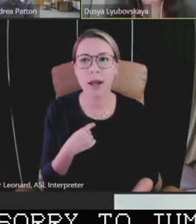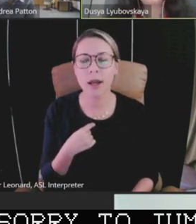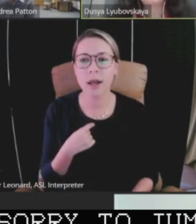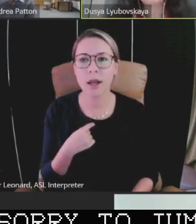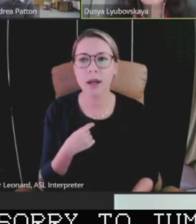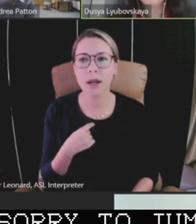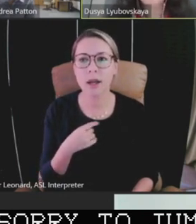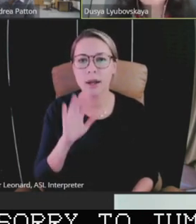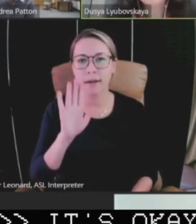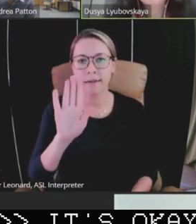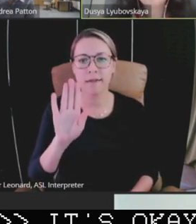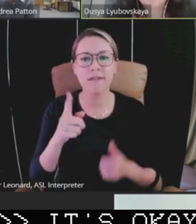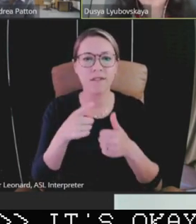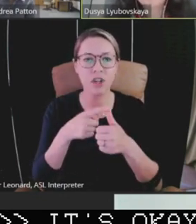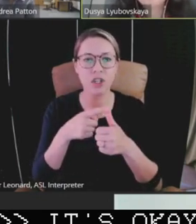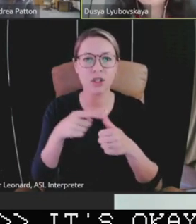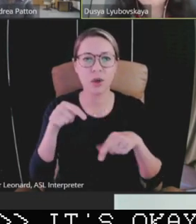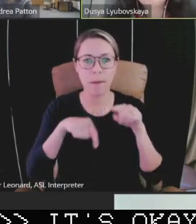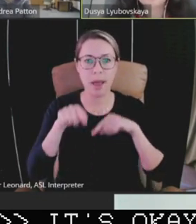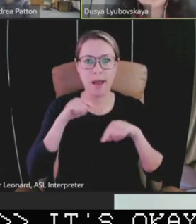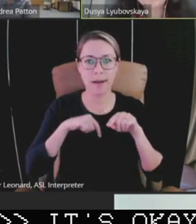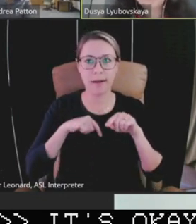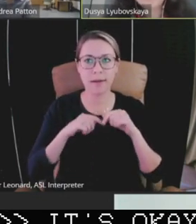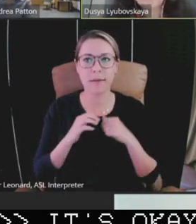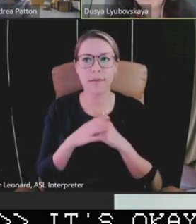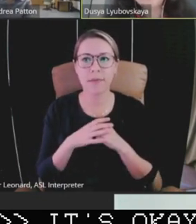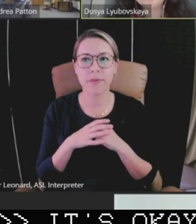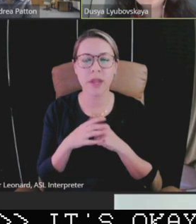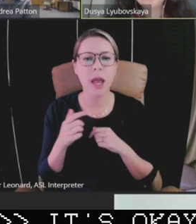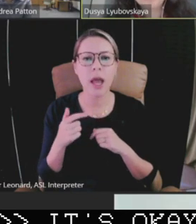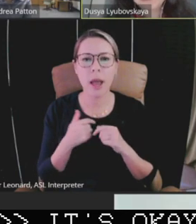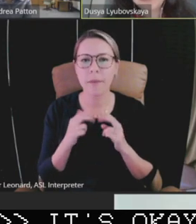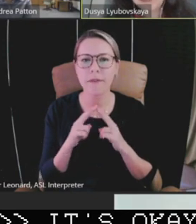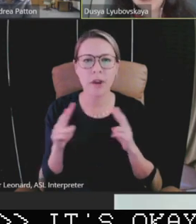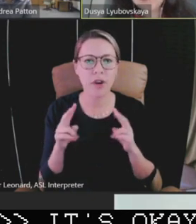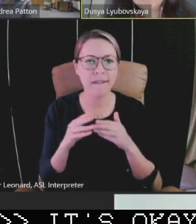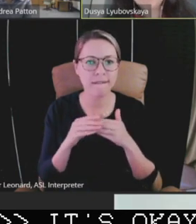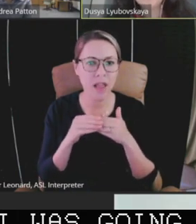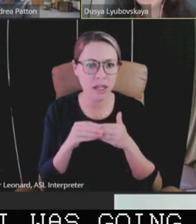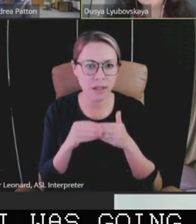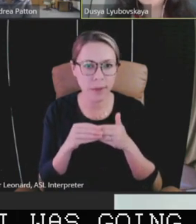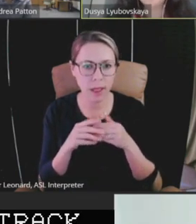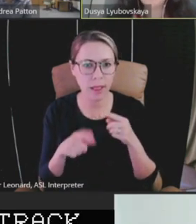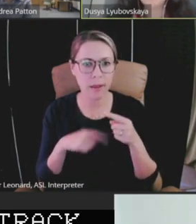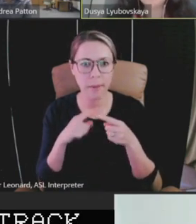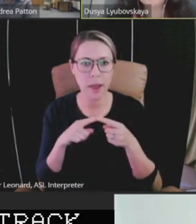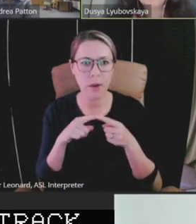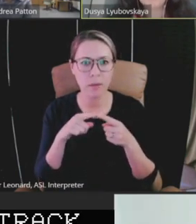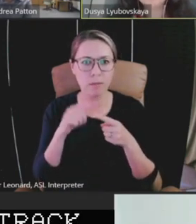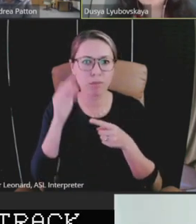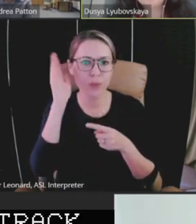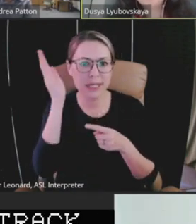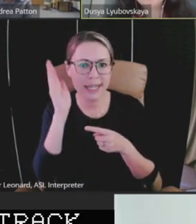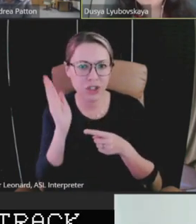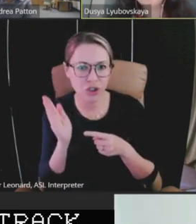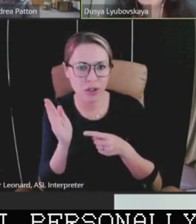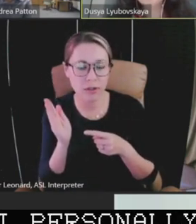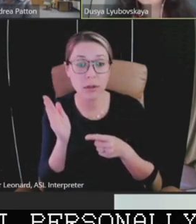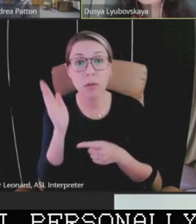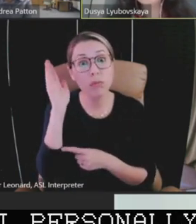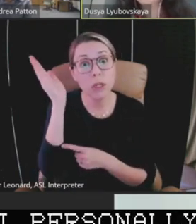Let me backtrack. So I personally am flexible regarding the presentations. They are important,